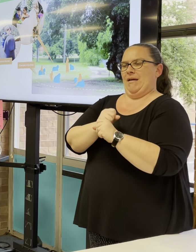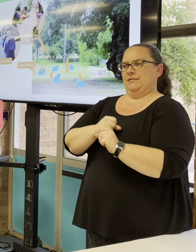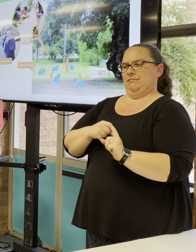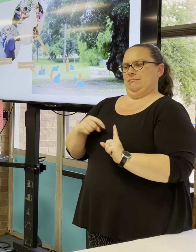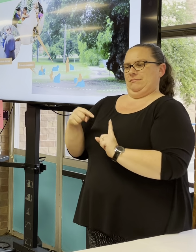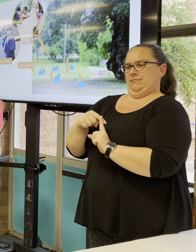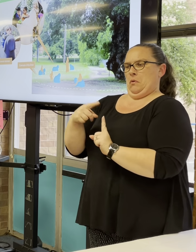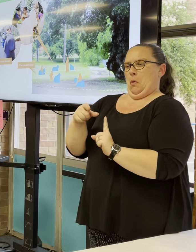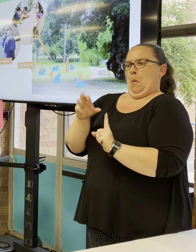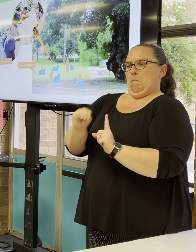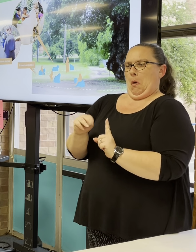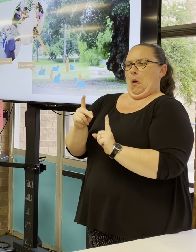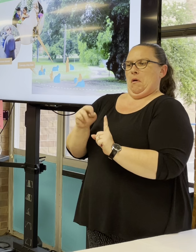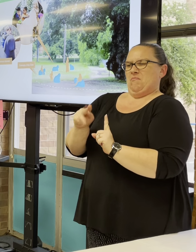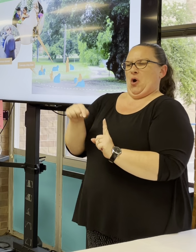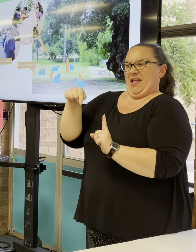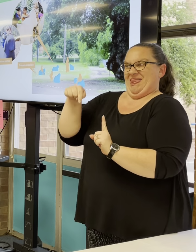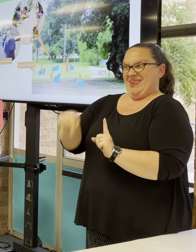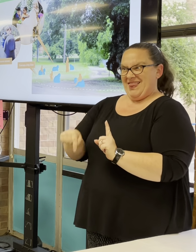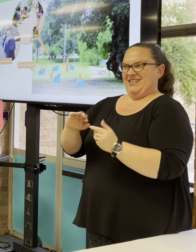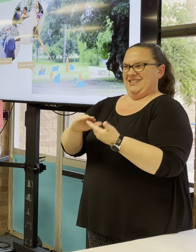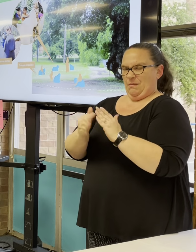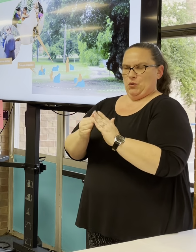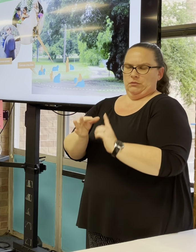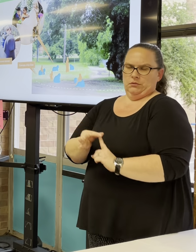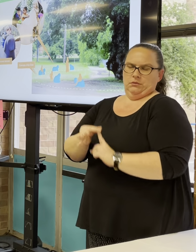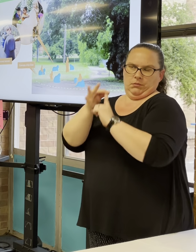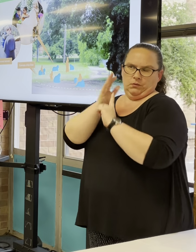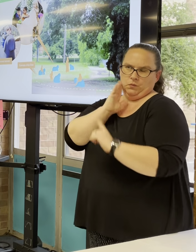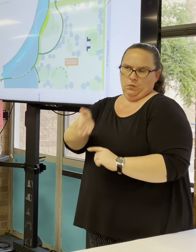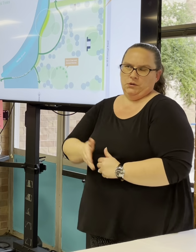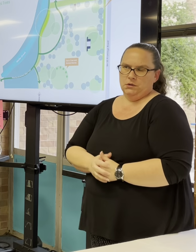and is responding to this community and this place.